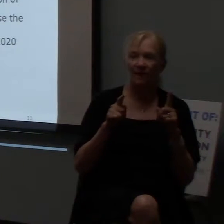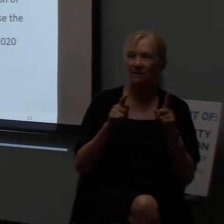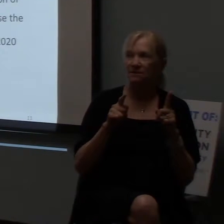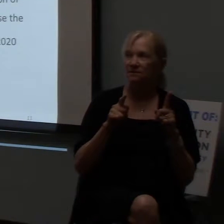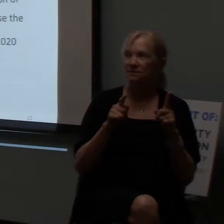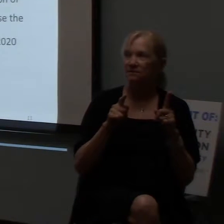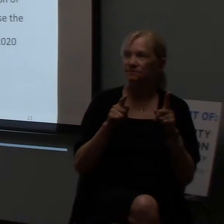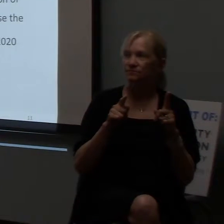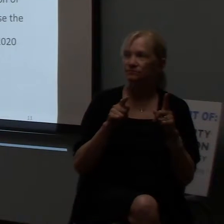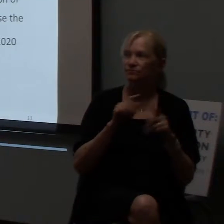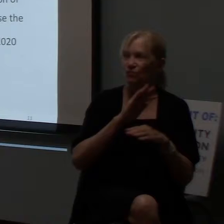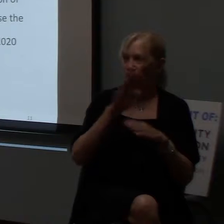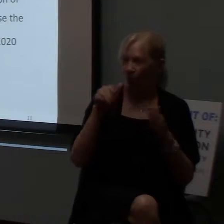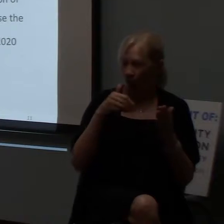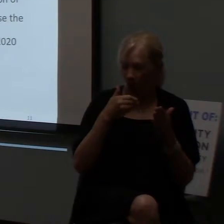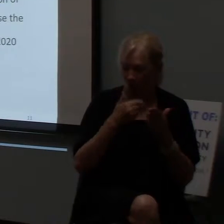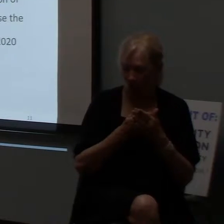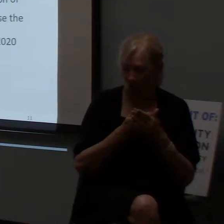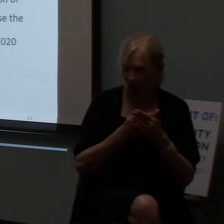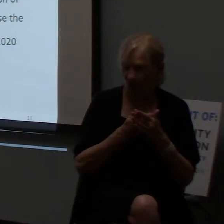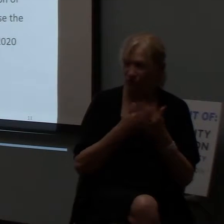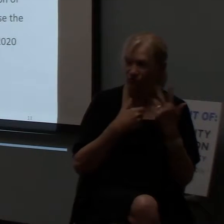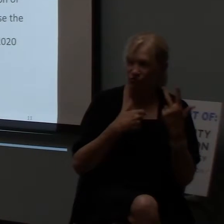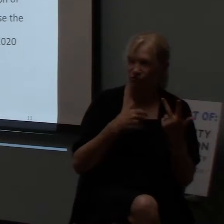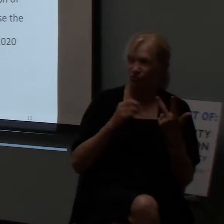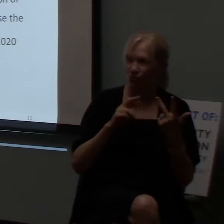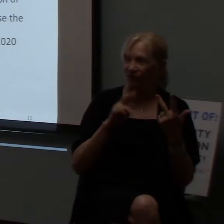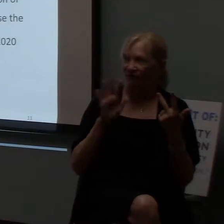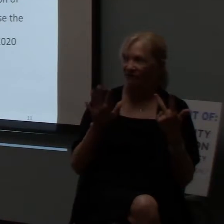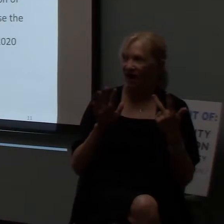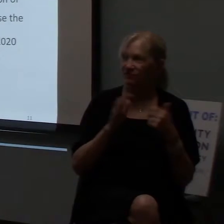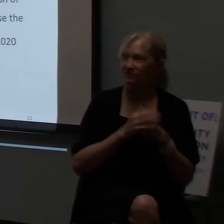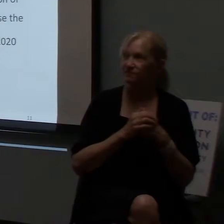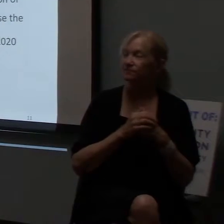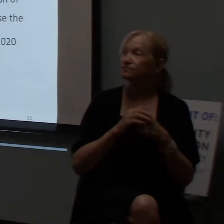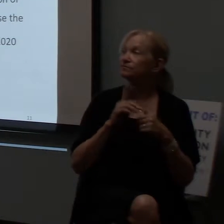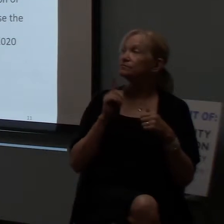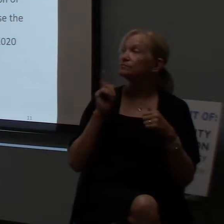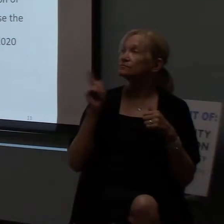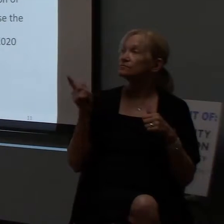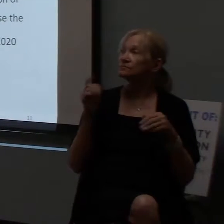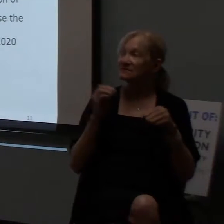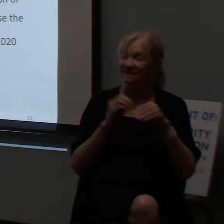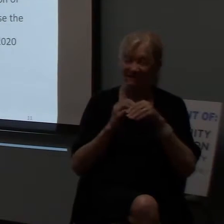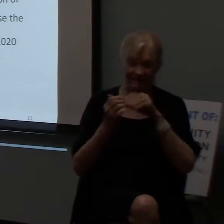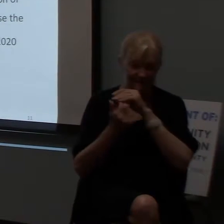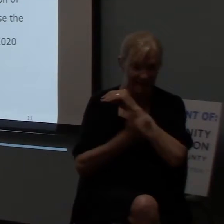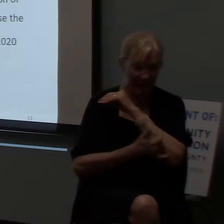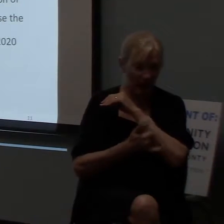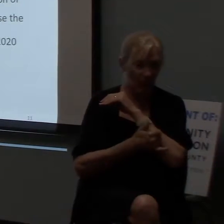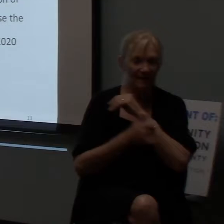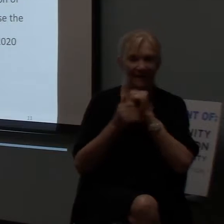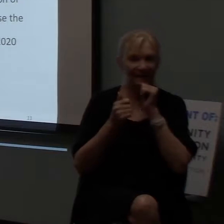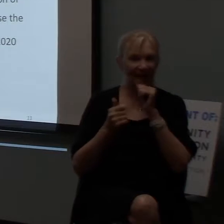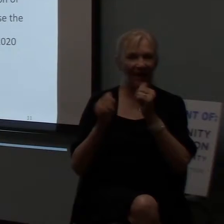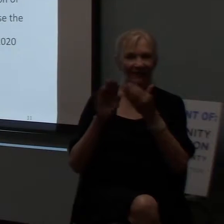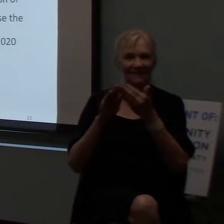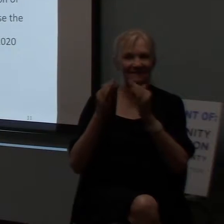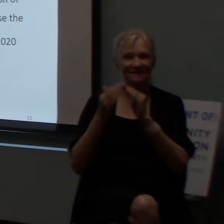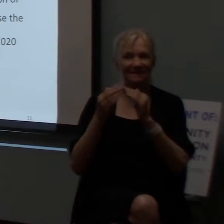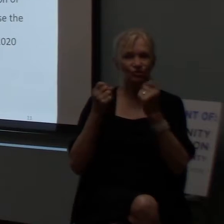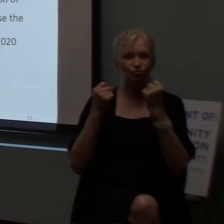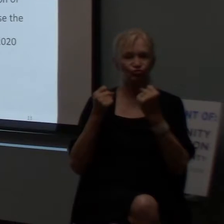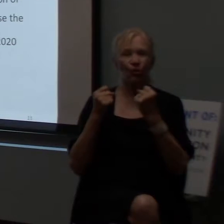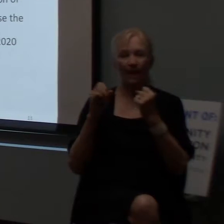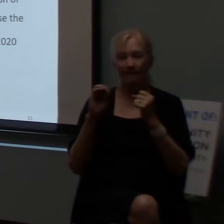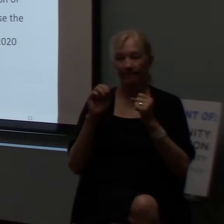end of the day, all of them, whether it's 3 or 5, have to be. And in the county system, as opposed to the city strong mayor system, then if